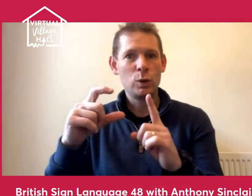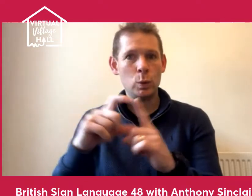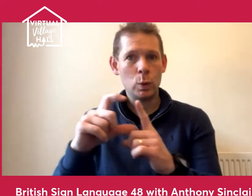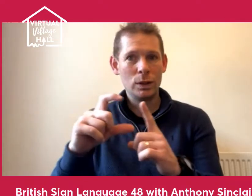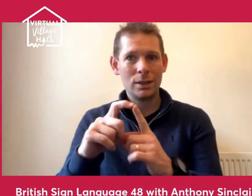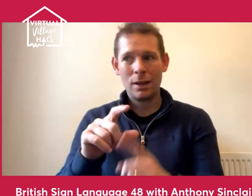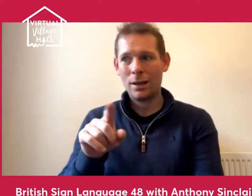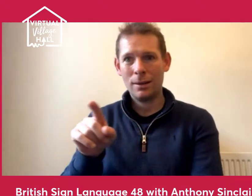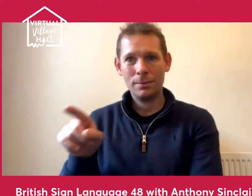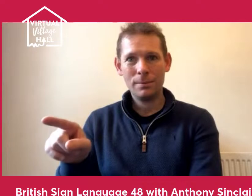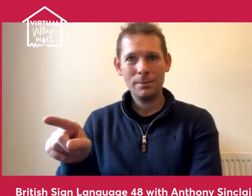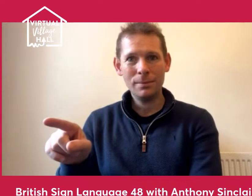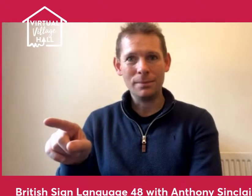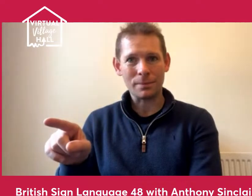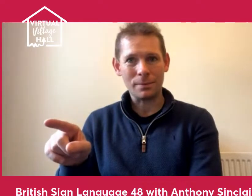And my daughter